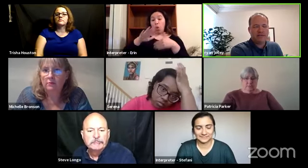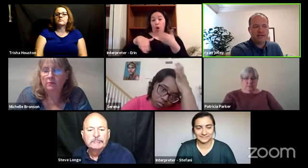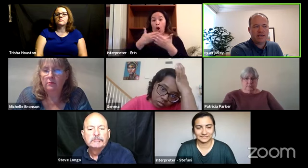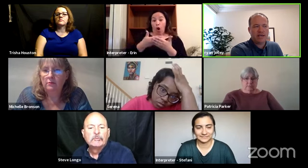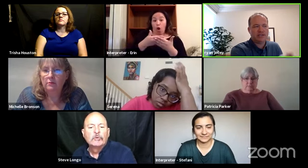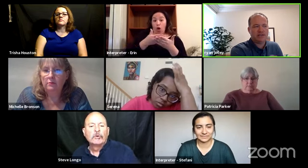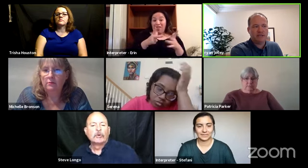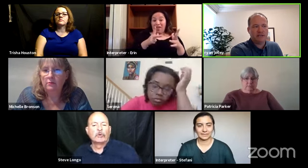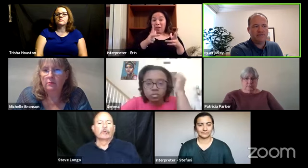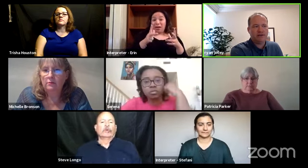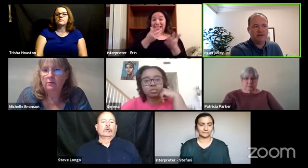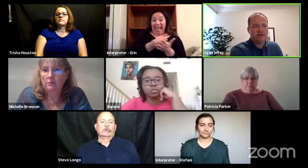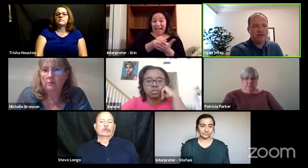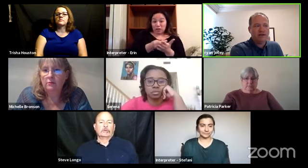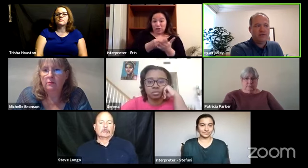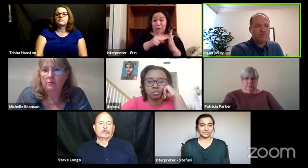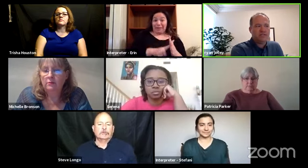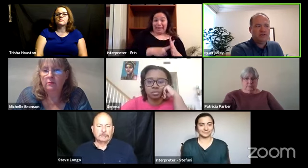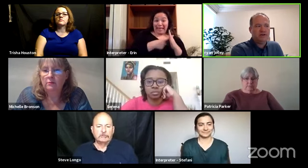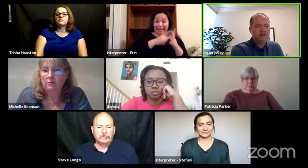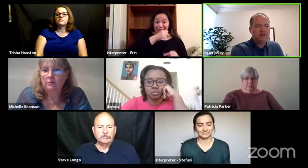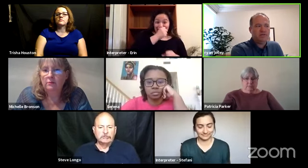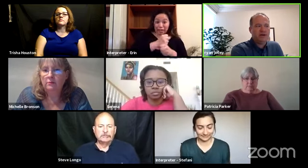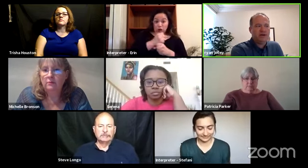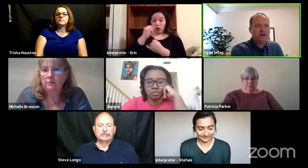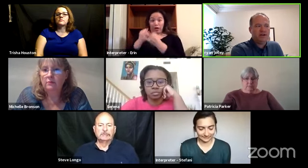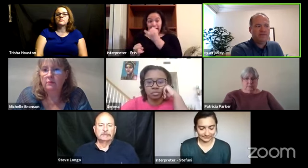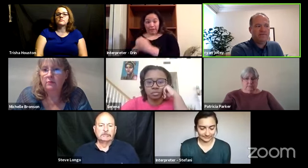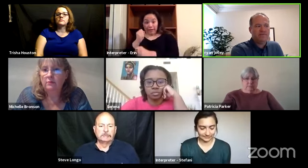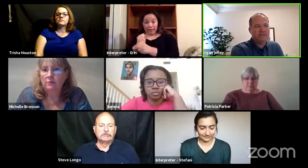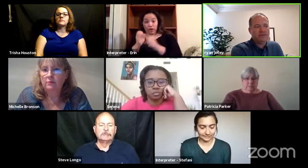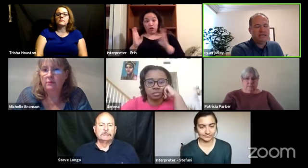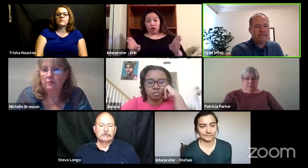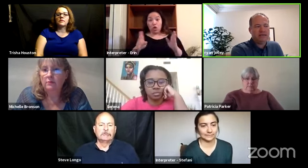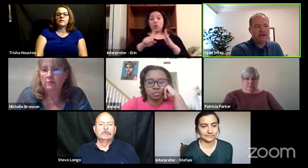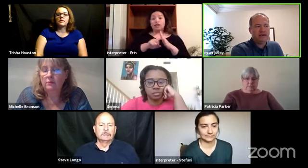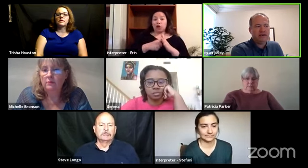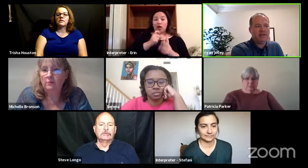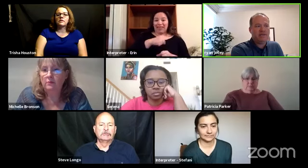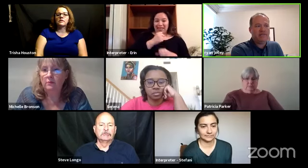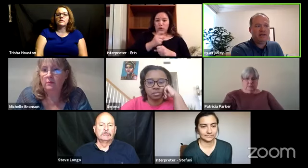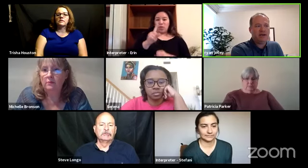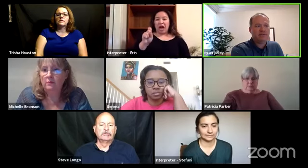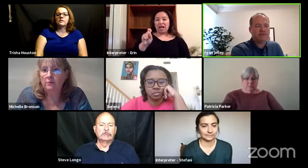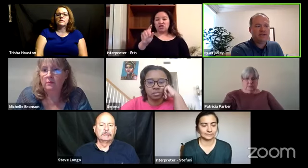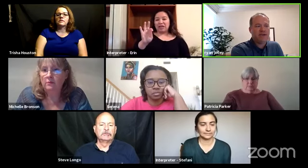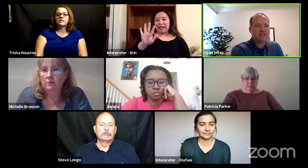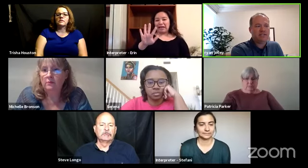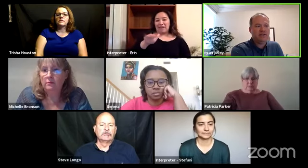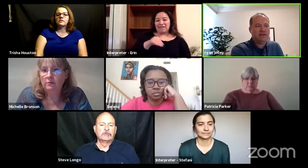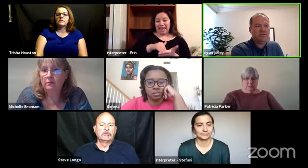year cash to the end of year. We started the year with basically 195,000 of cash and ended